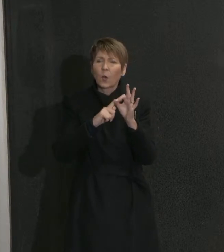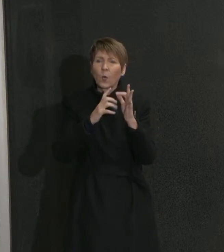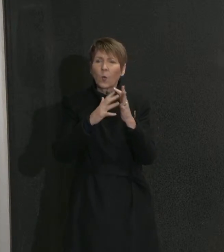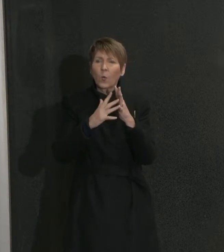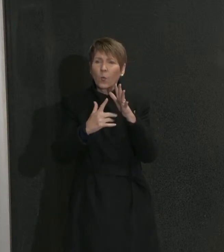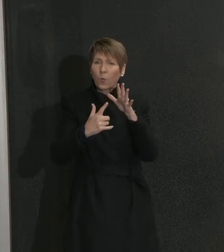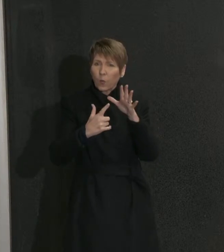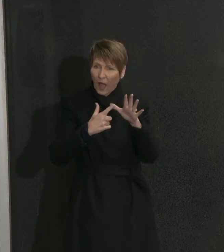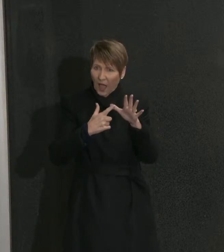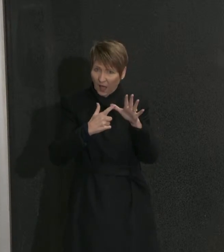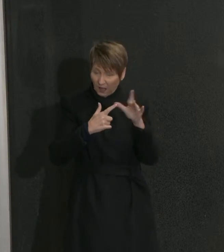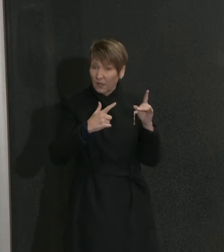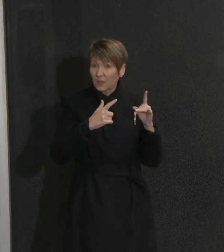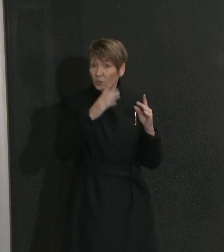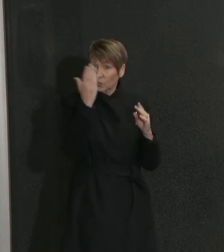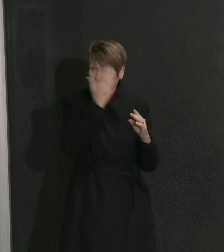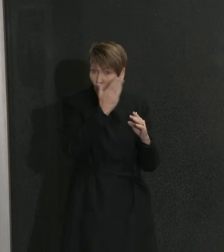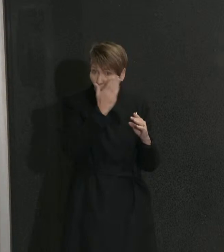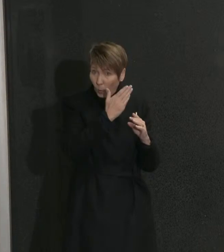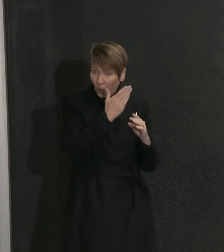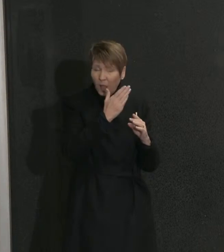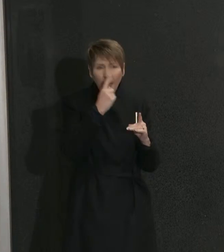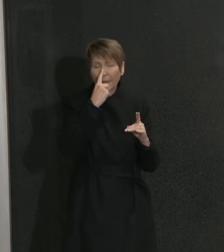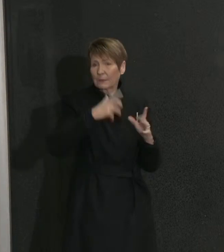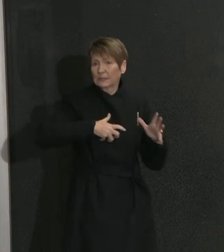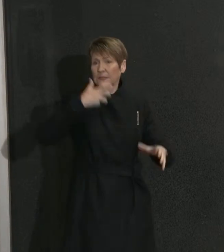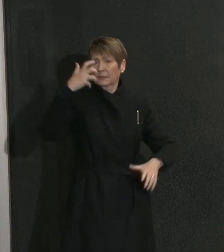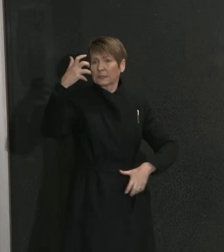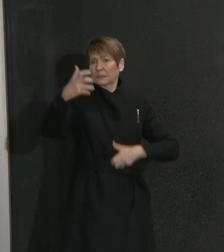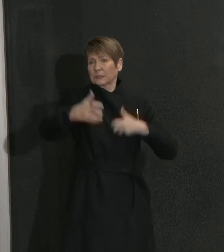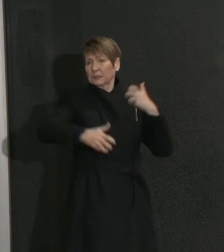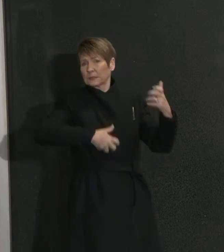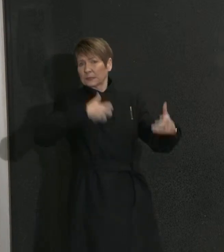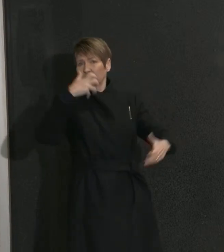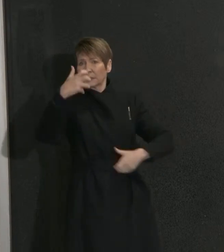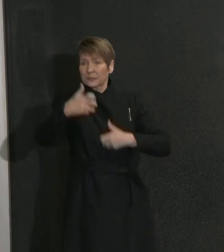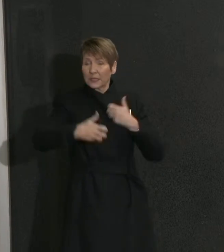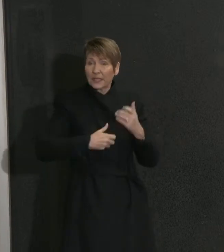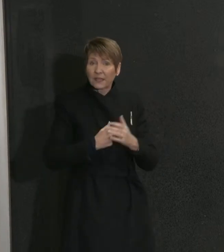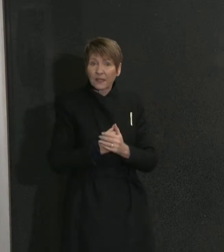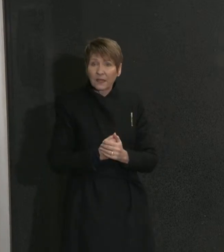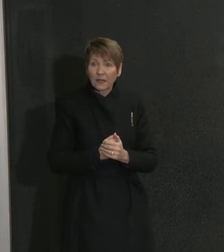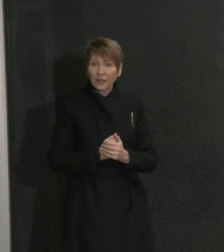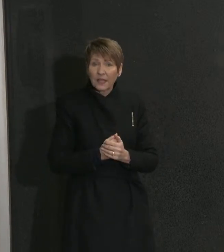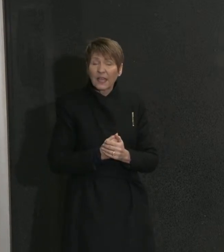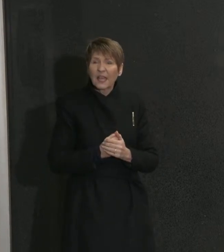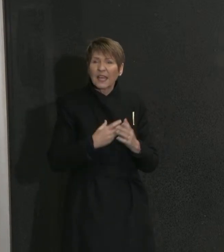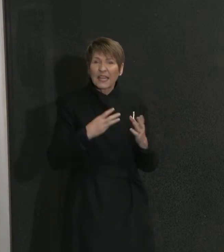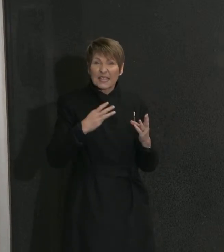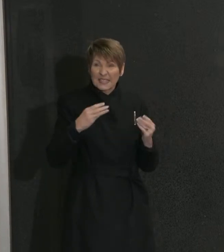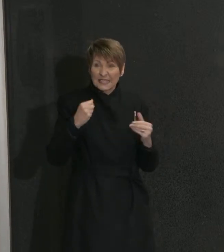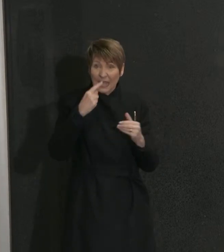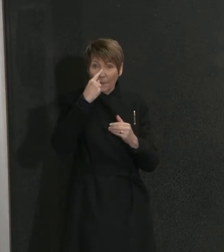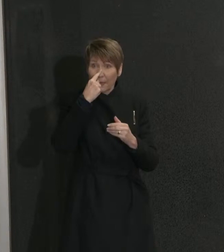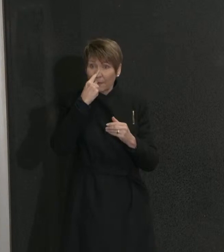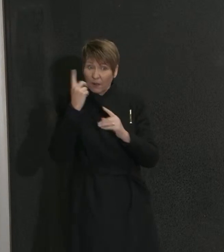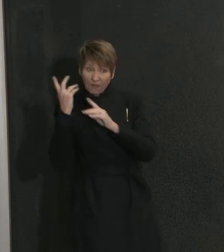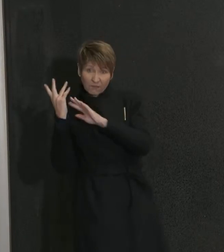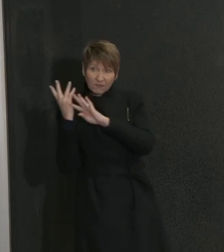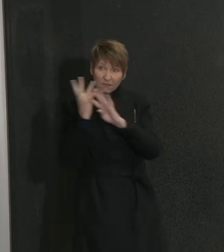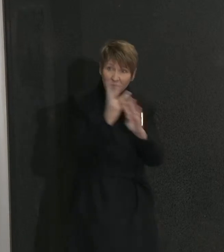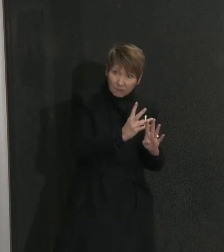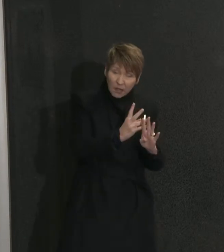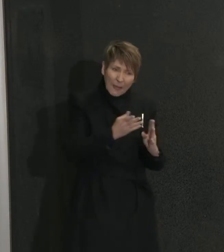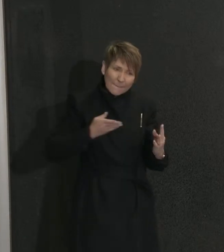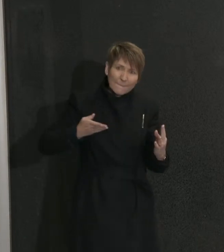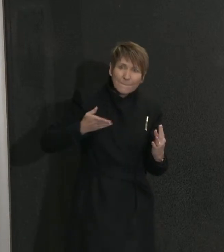a revolt because people are going there who are not specifically a primary close contact or been from the school, but they want the vaccination.